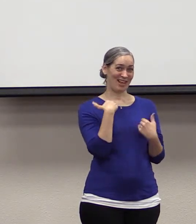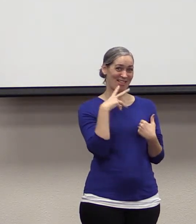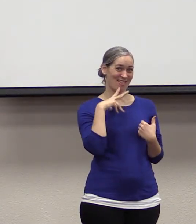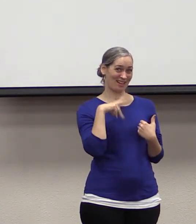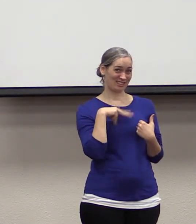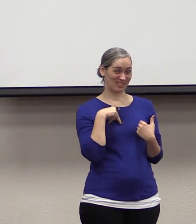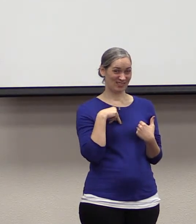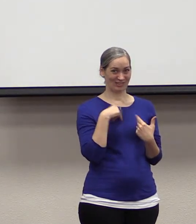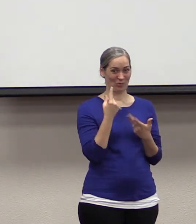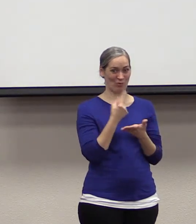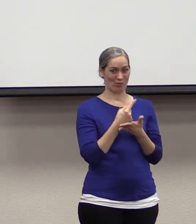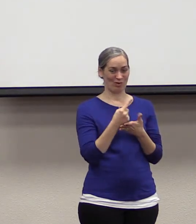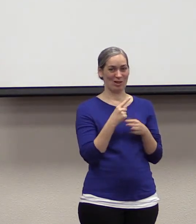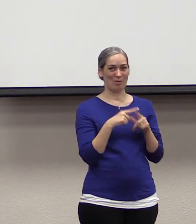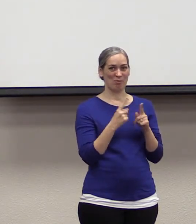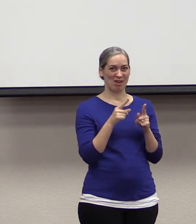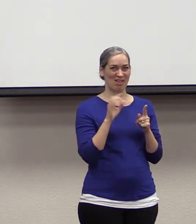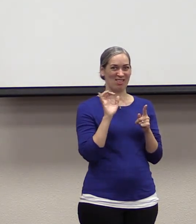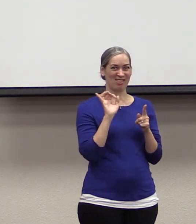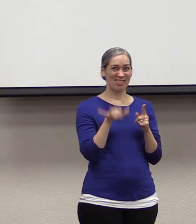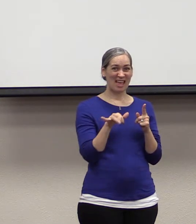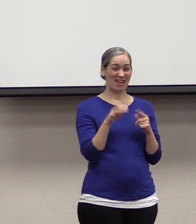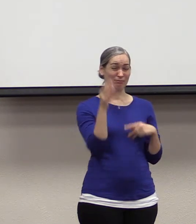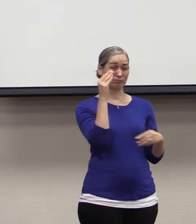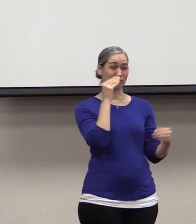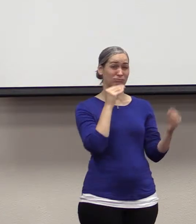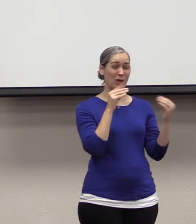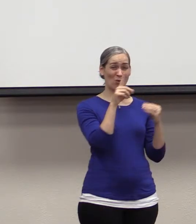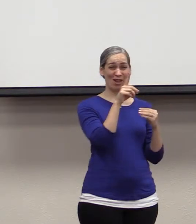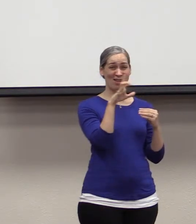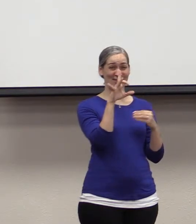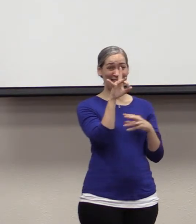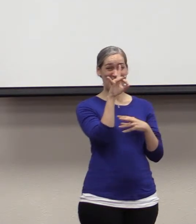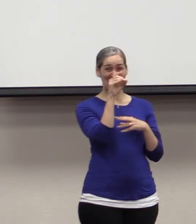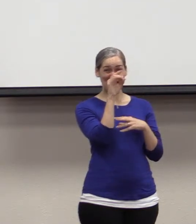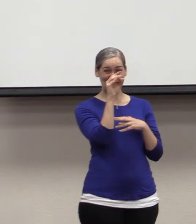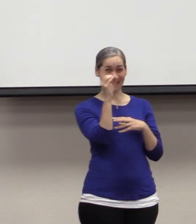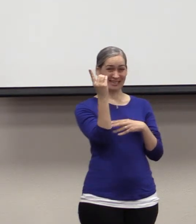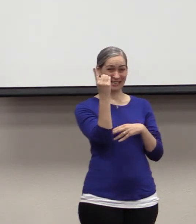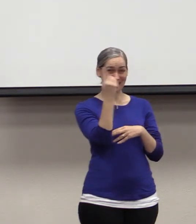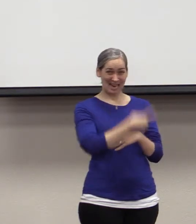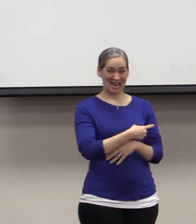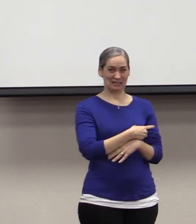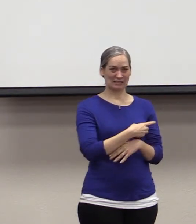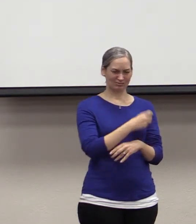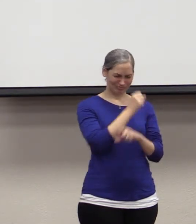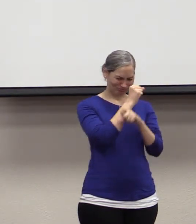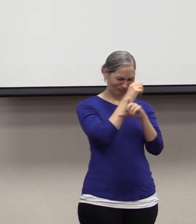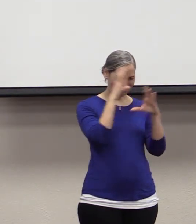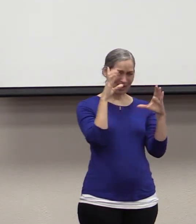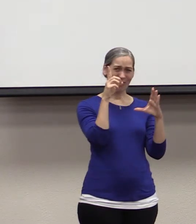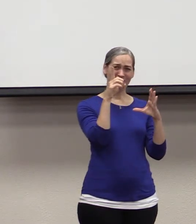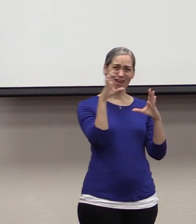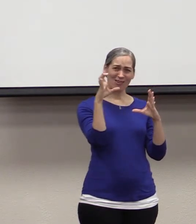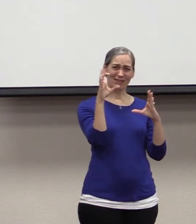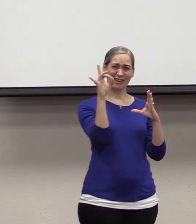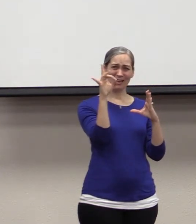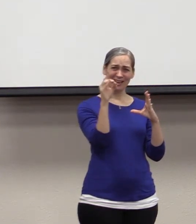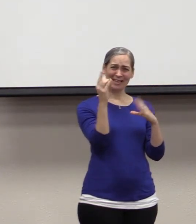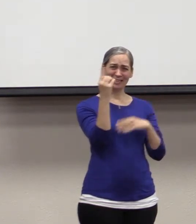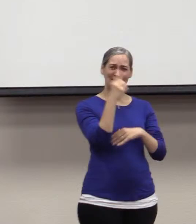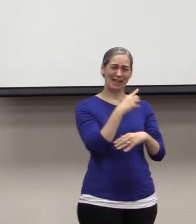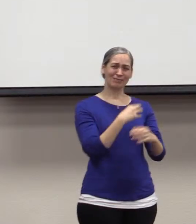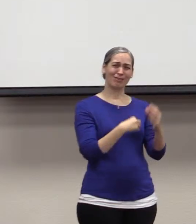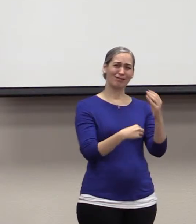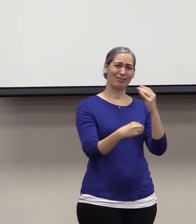some of us. But what we're talking about here is 180 days. Imagine 180 days of the food that was on your